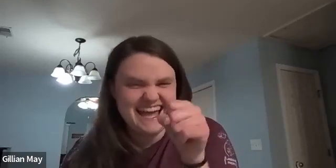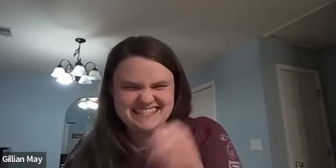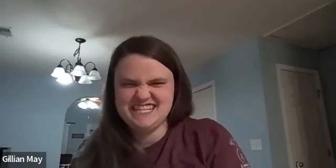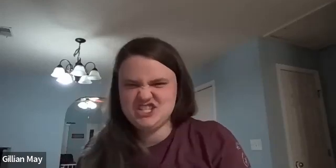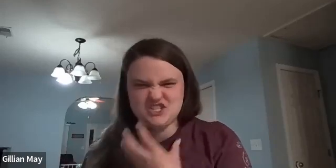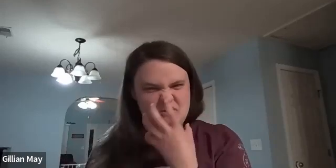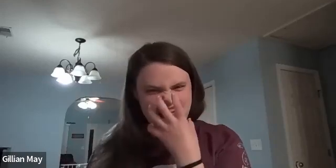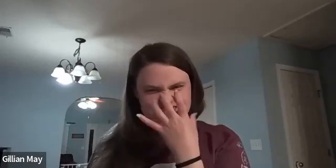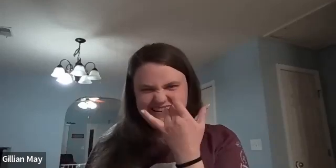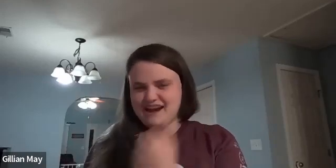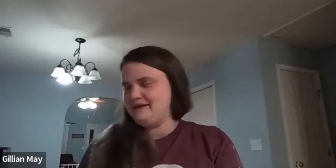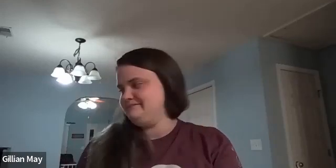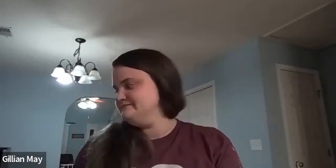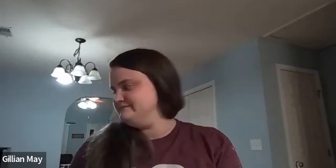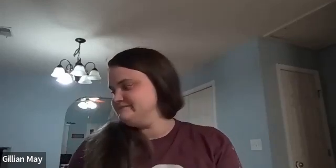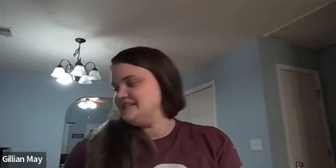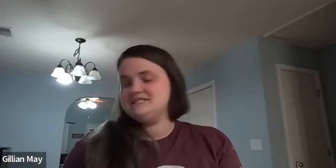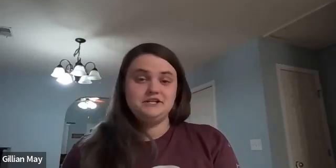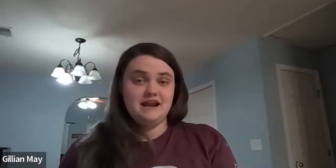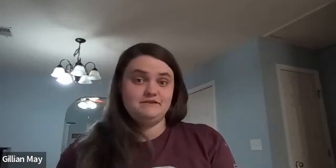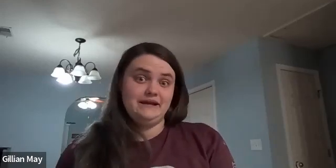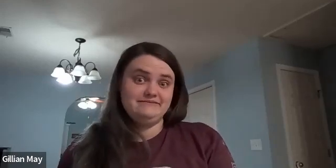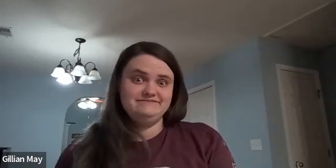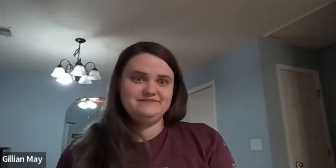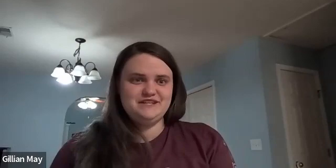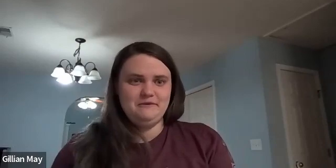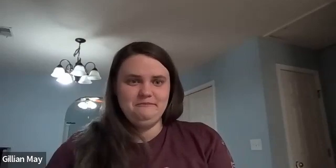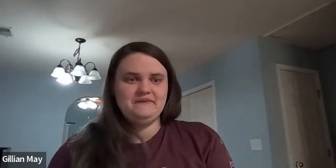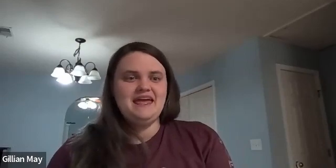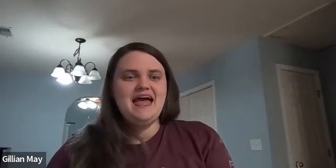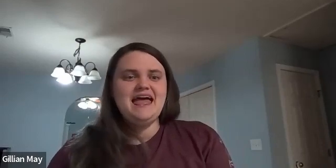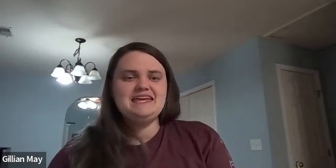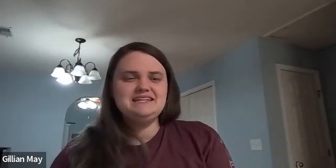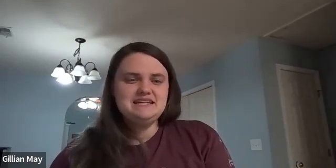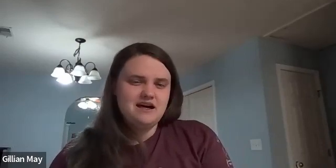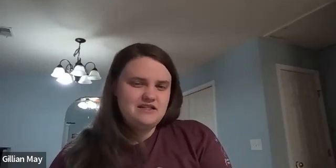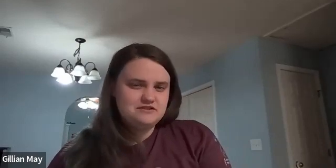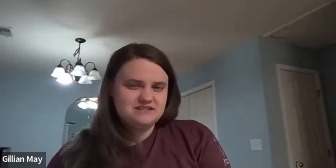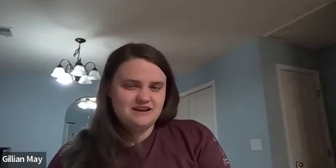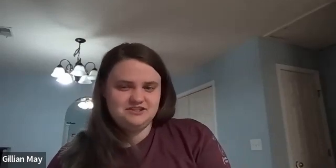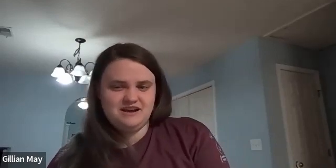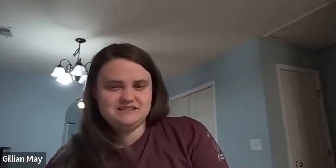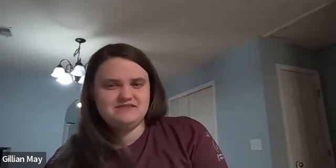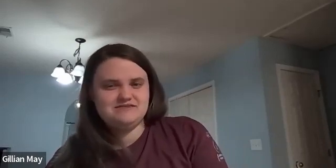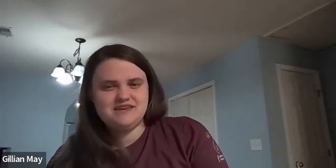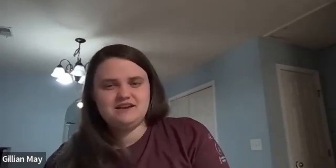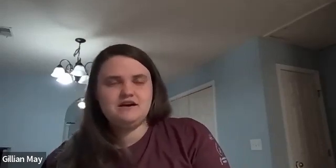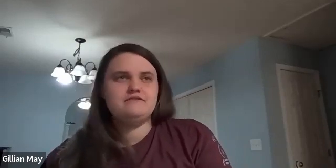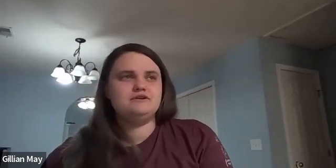Yes, he's so angry. And I'm like, so you're gonna have to wait. So any other signs you guys can think of, or